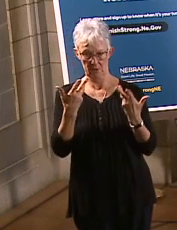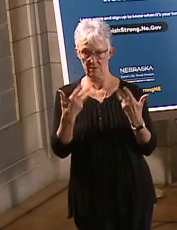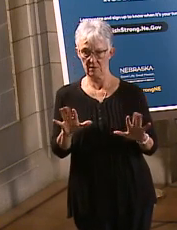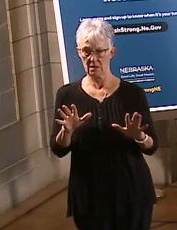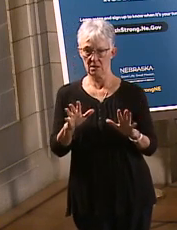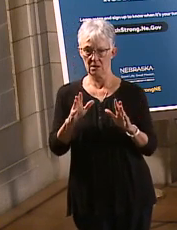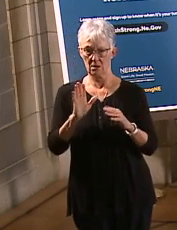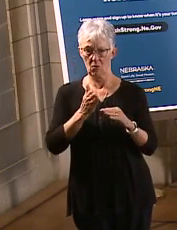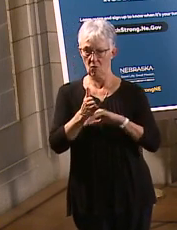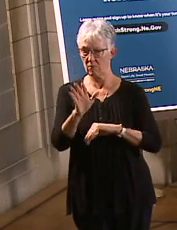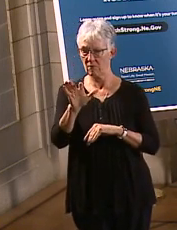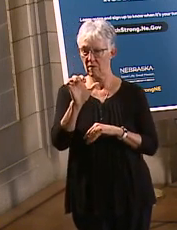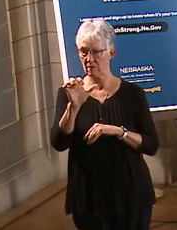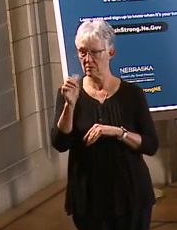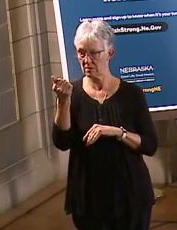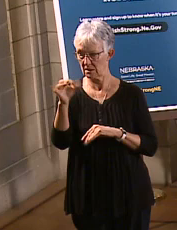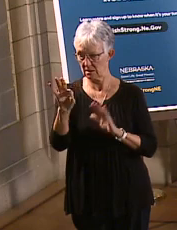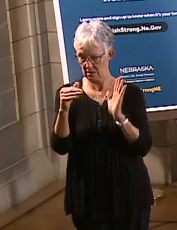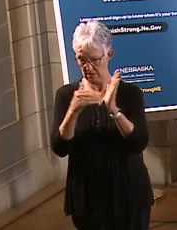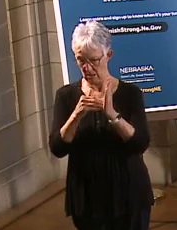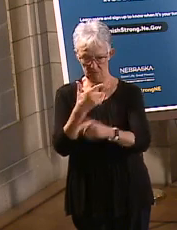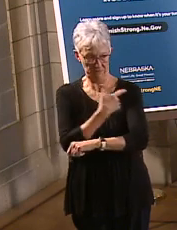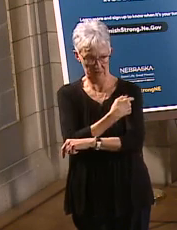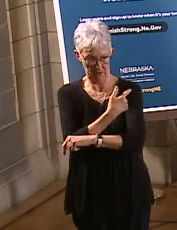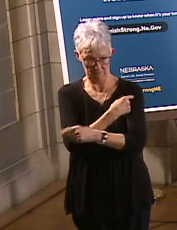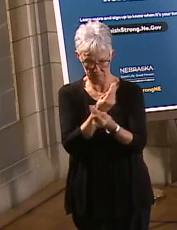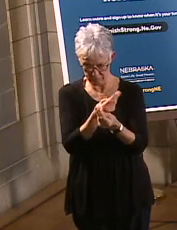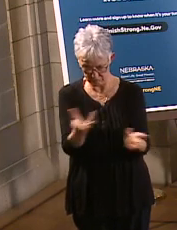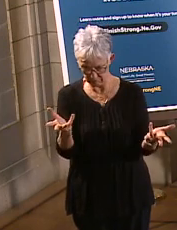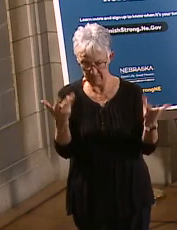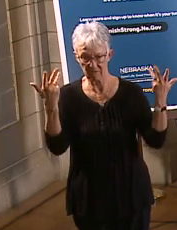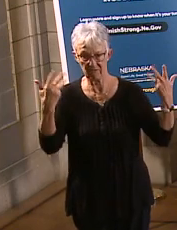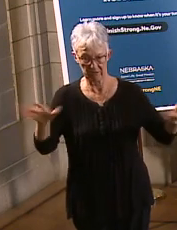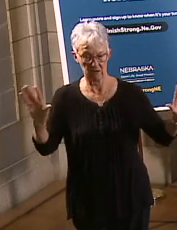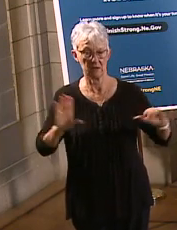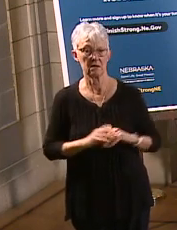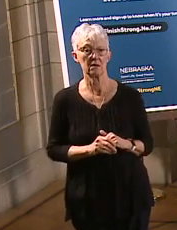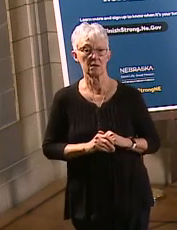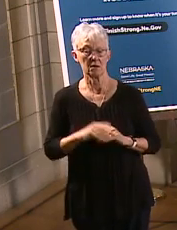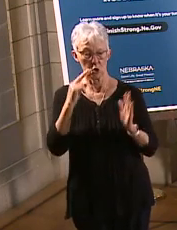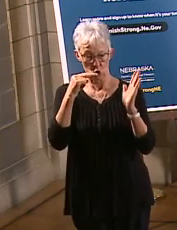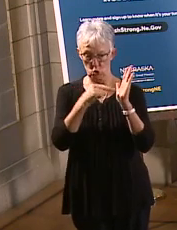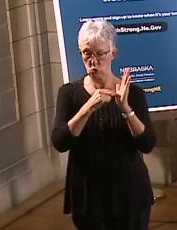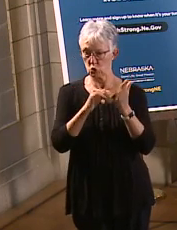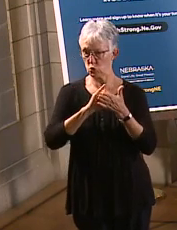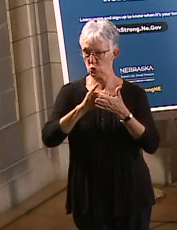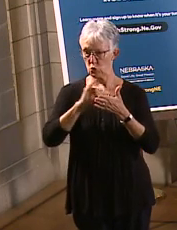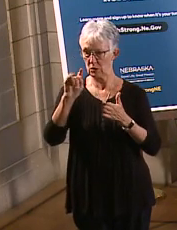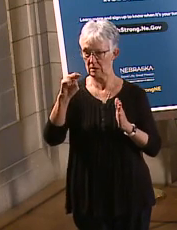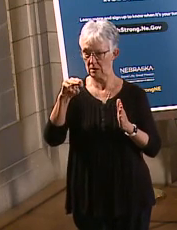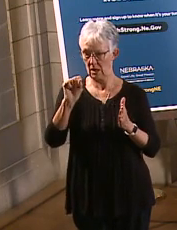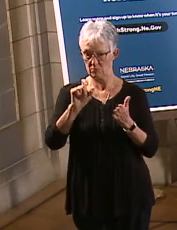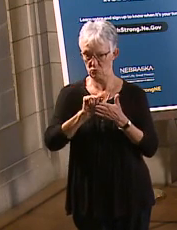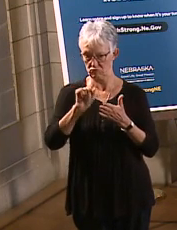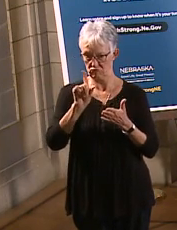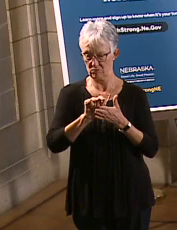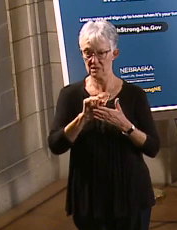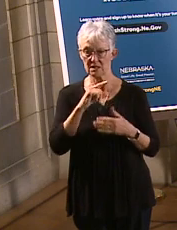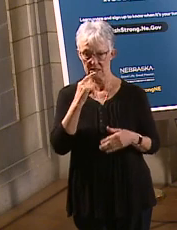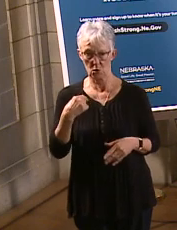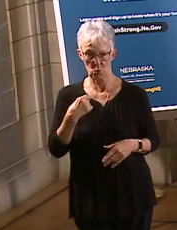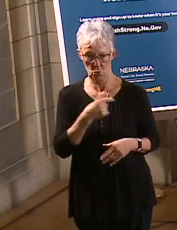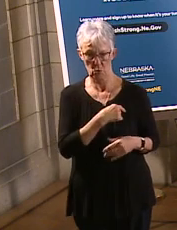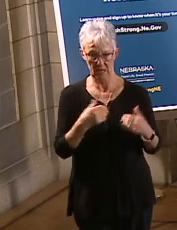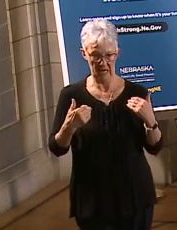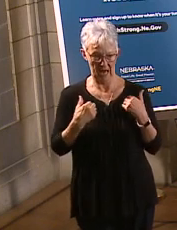vaccines have been administered. So again, looking at the New York Times website, we're 23rd in the percent of population with at least one dose